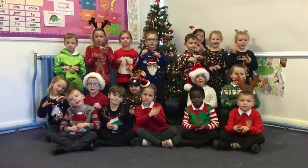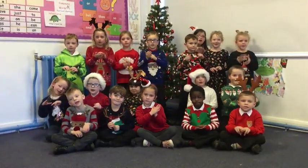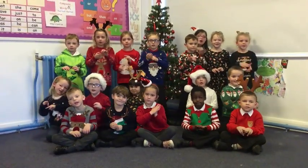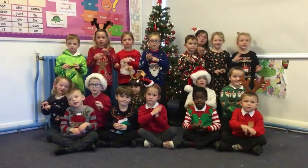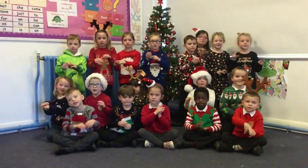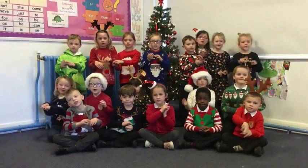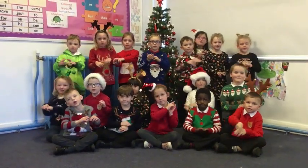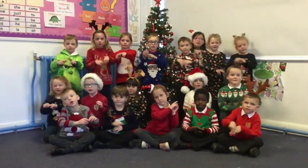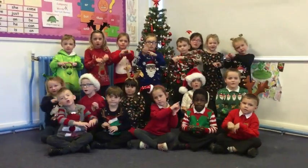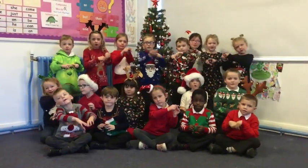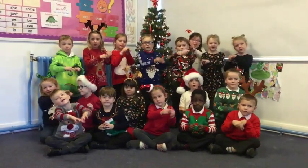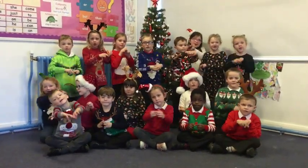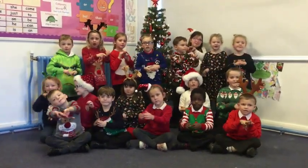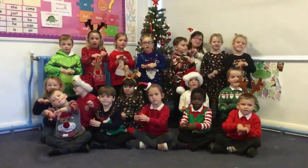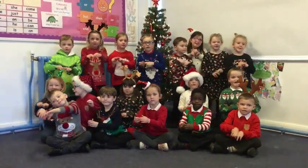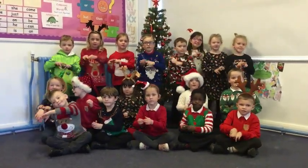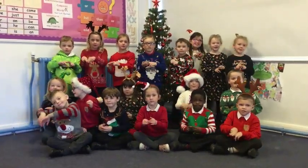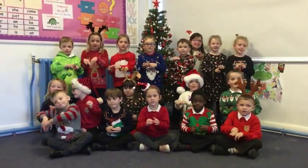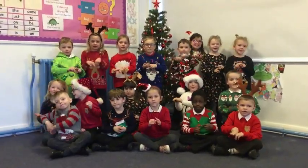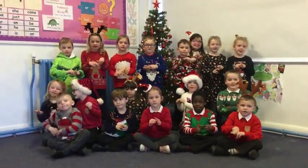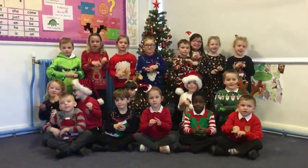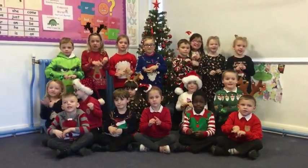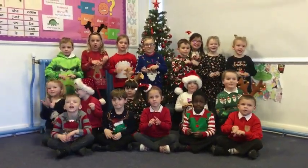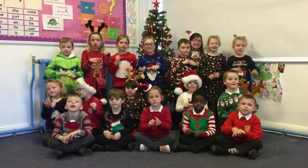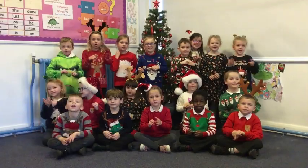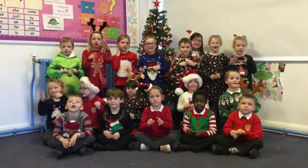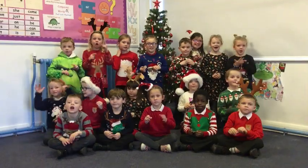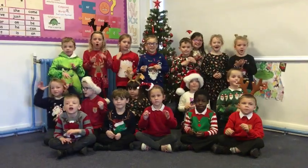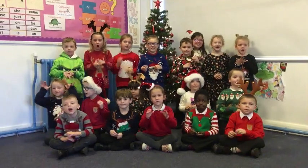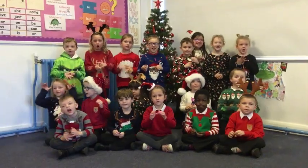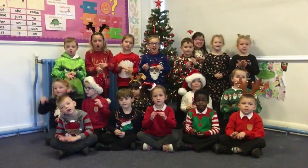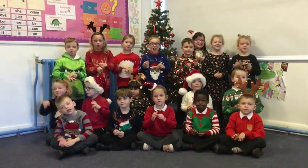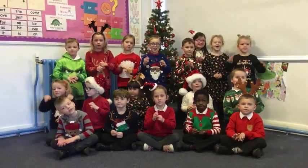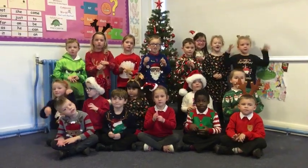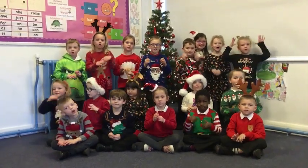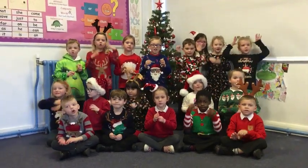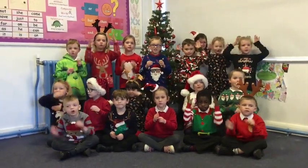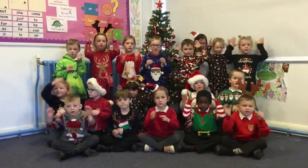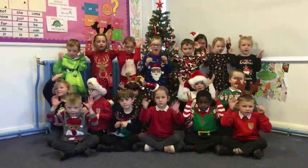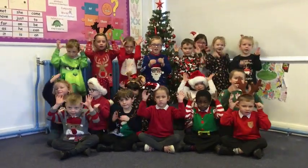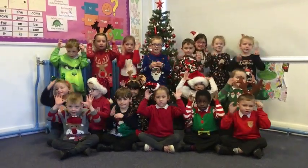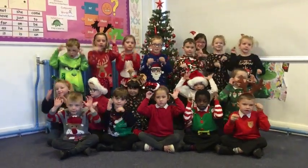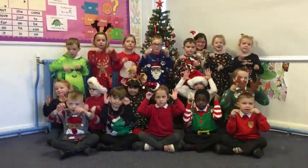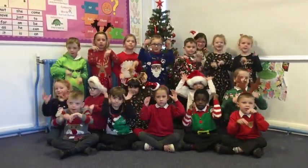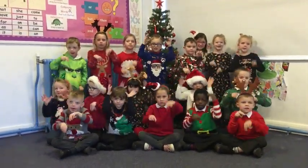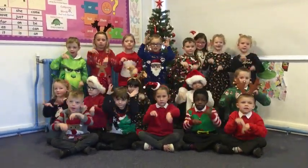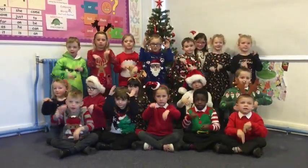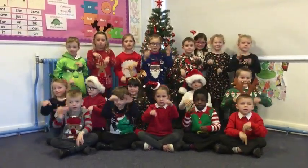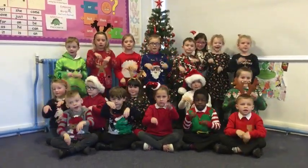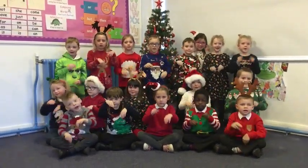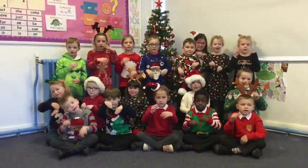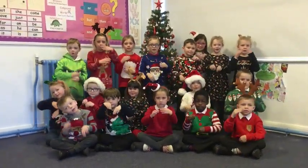happiness with all the family. R is for the reindeer prancing by the